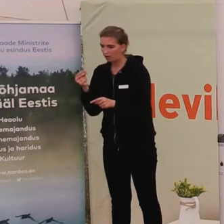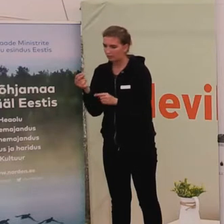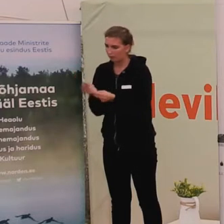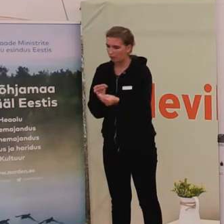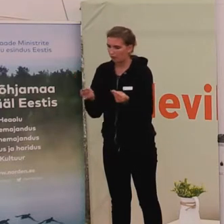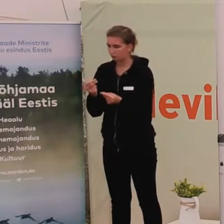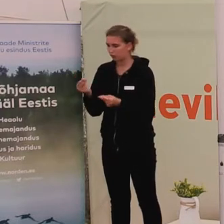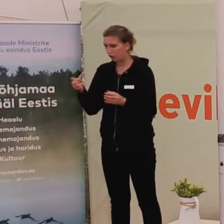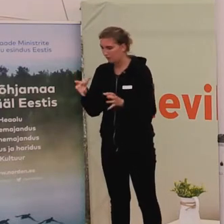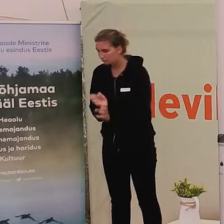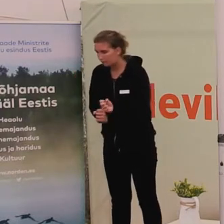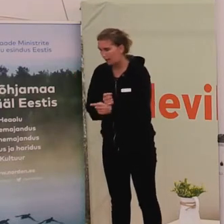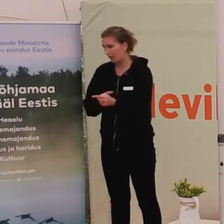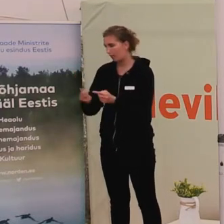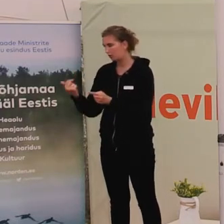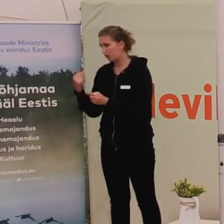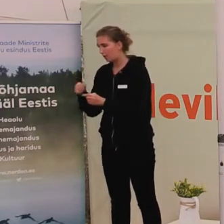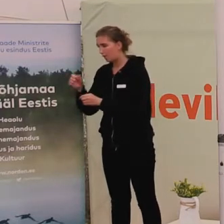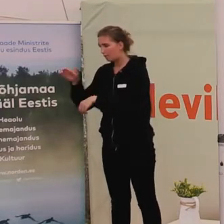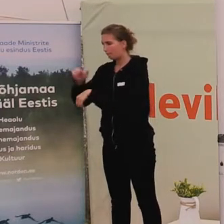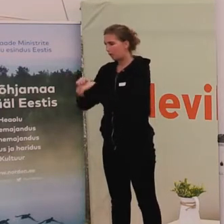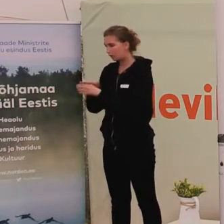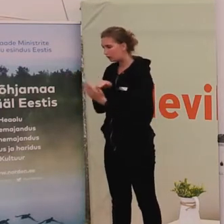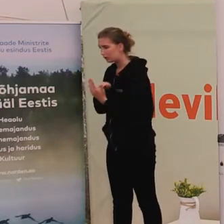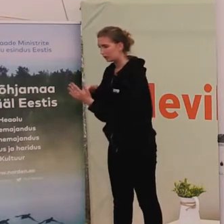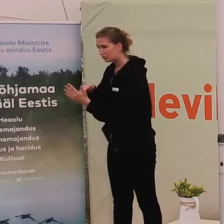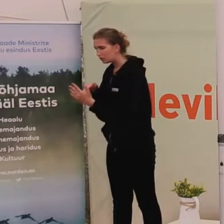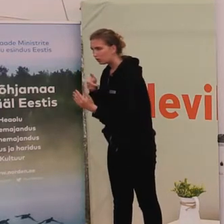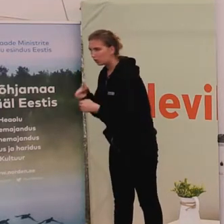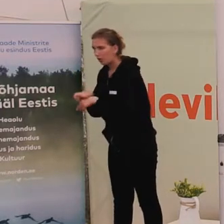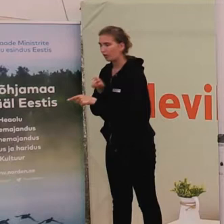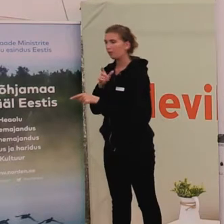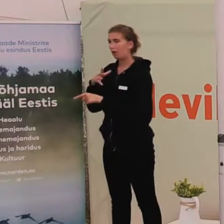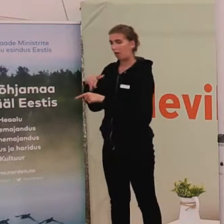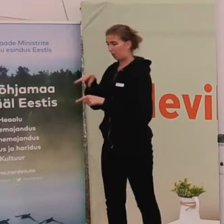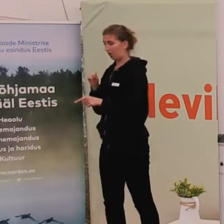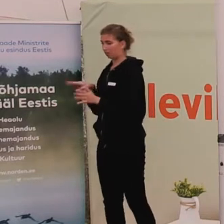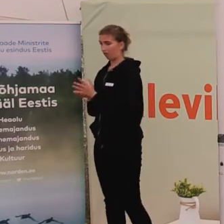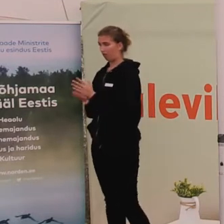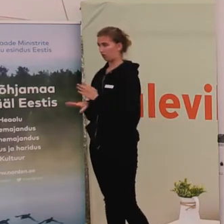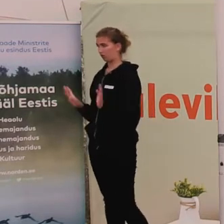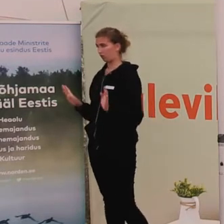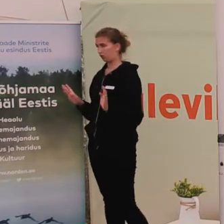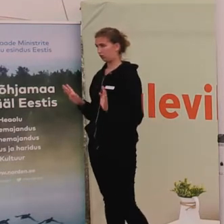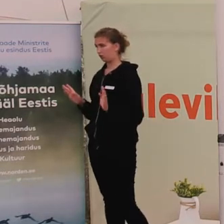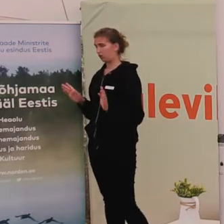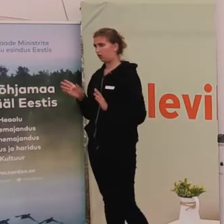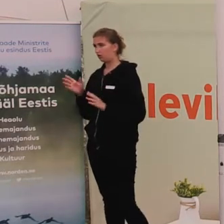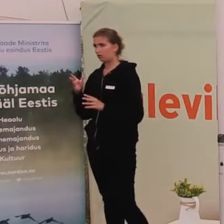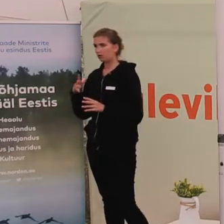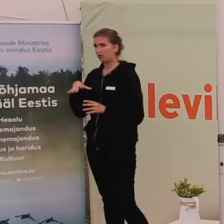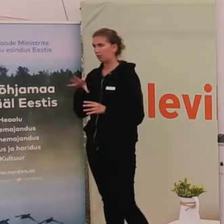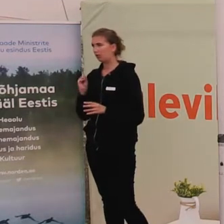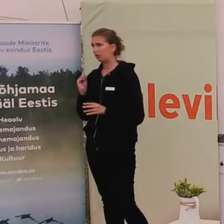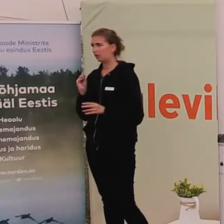economy, less circulation, some more pressure to the banks. But those are communist ideas. We don't have we miss a left